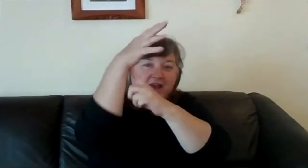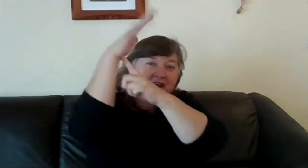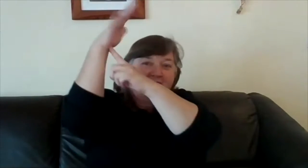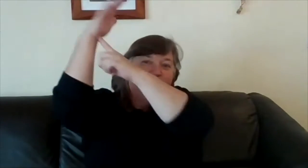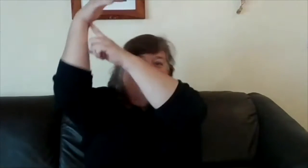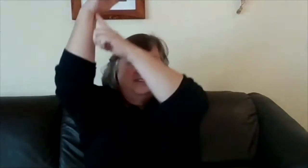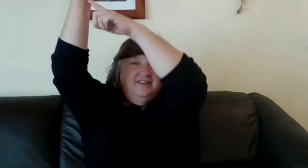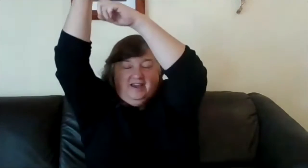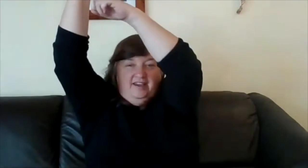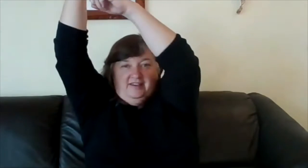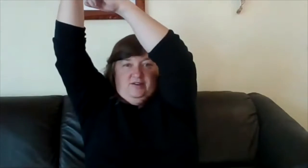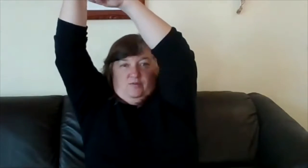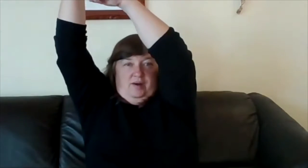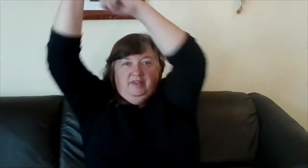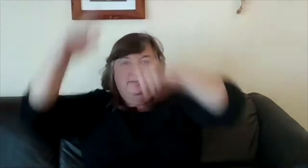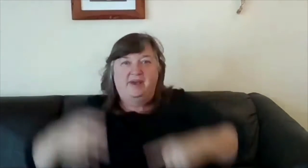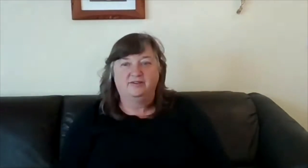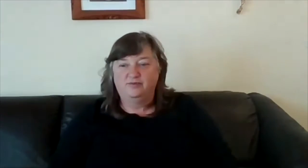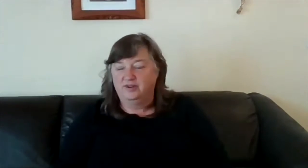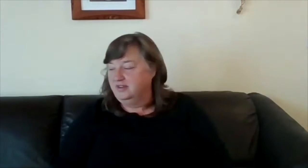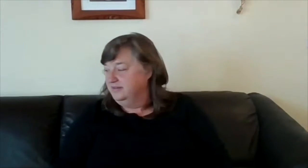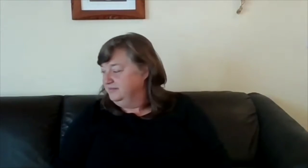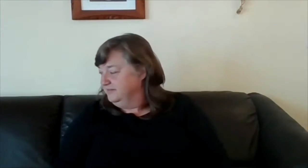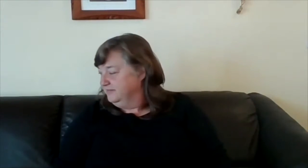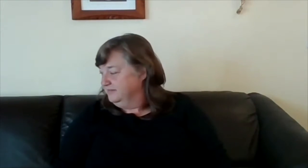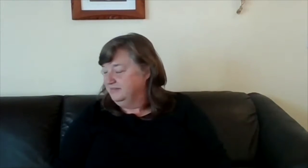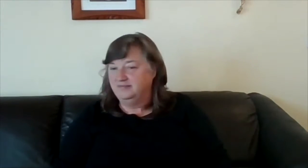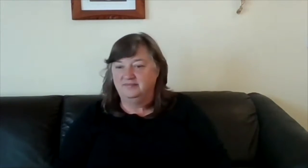Way up in the sky, wobbling back and forth.